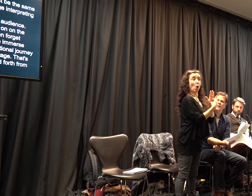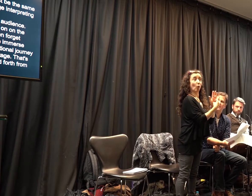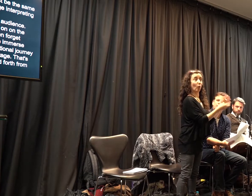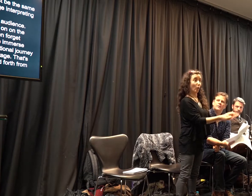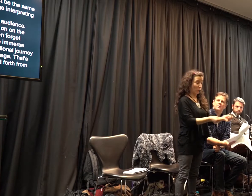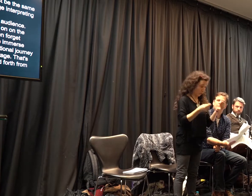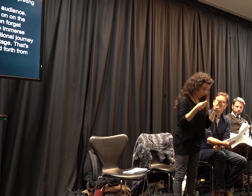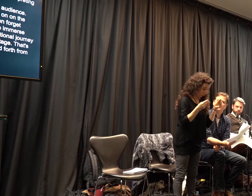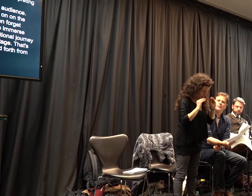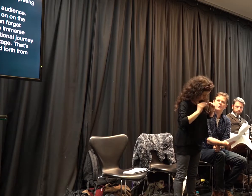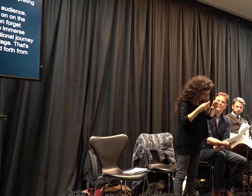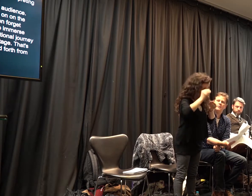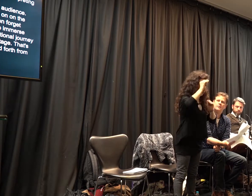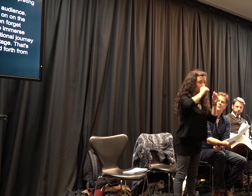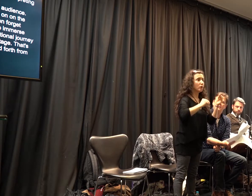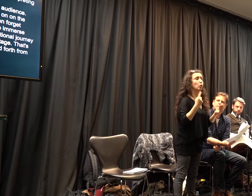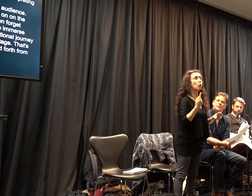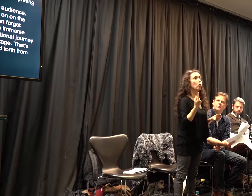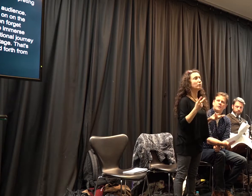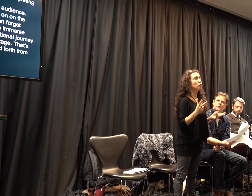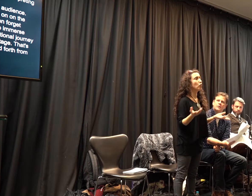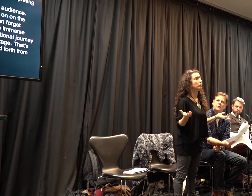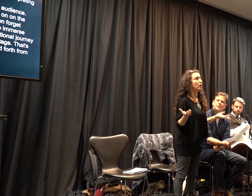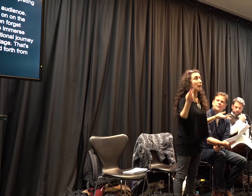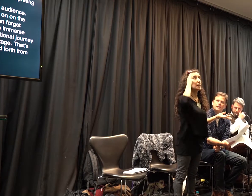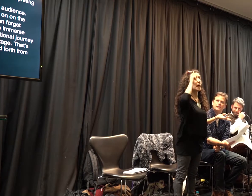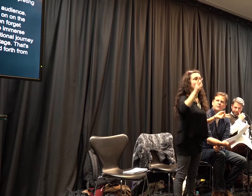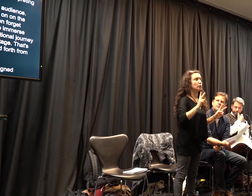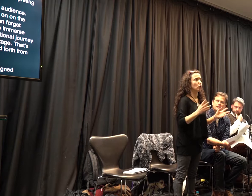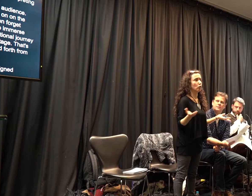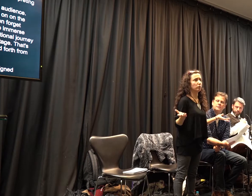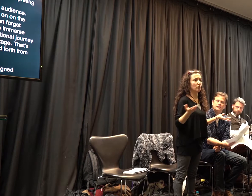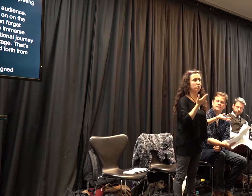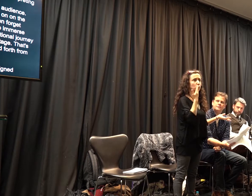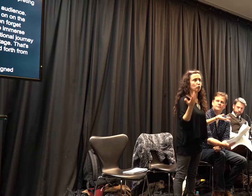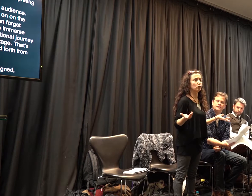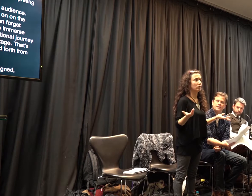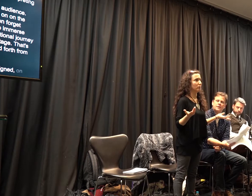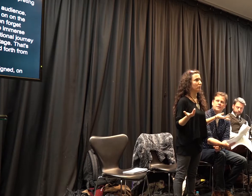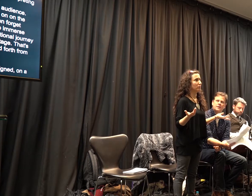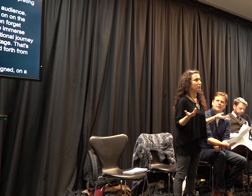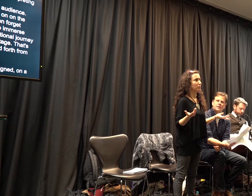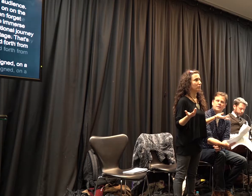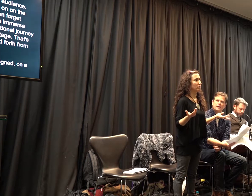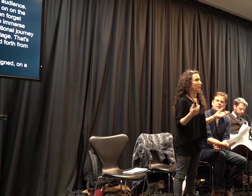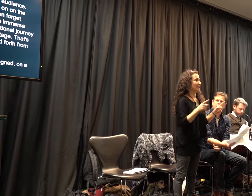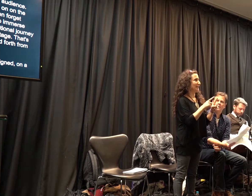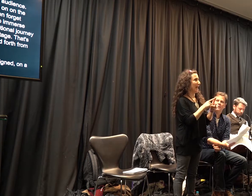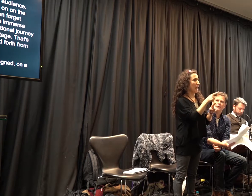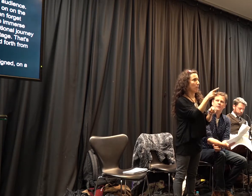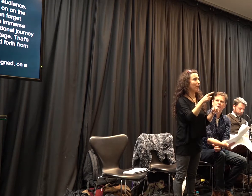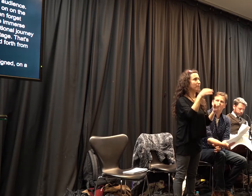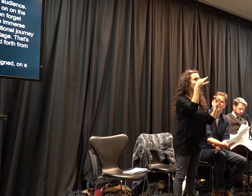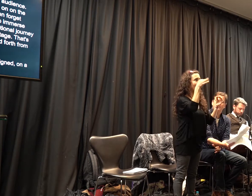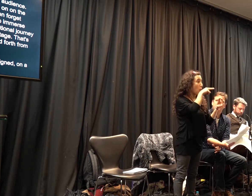Sometimes you see a little logo saying it's signed on a leaflet advertising the show, but it